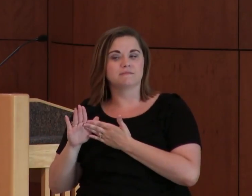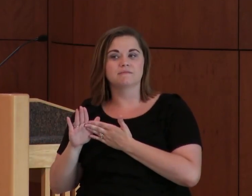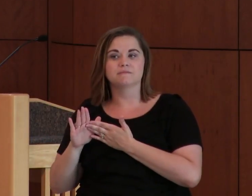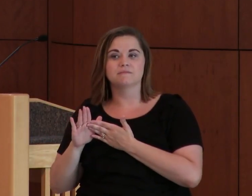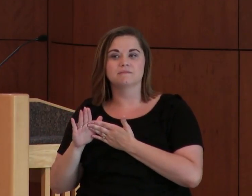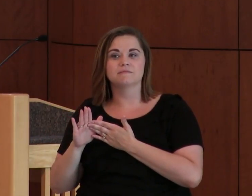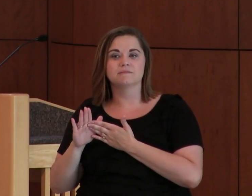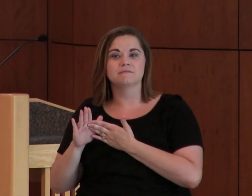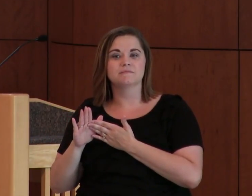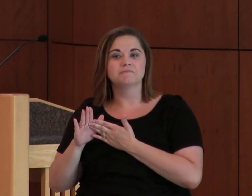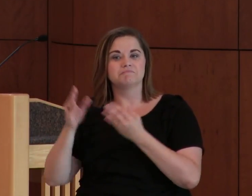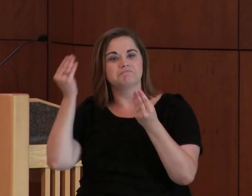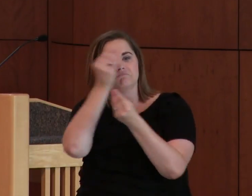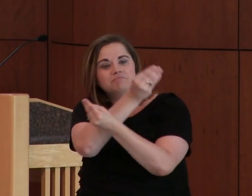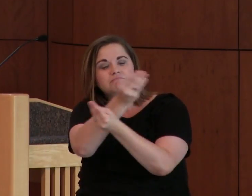those around us as well.